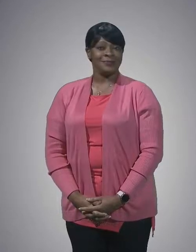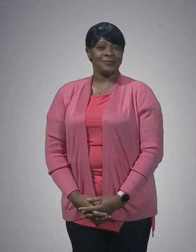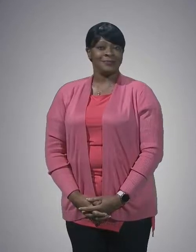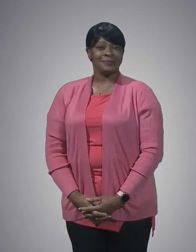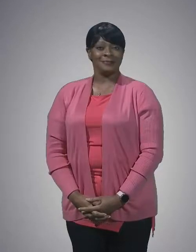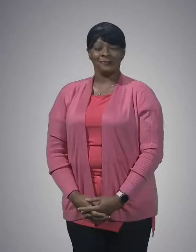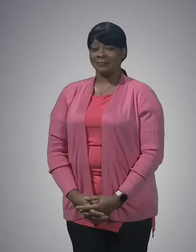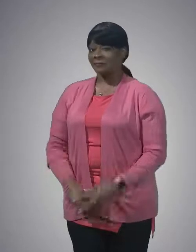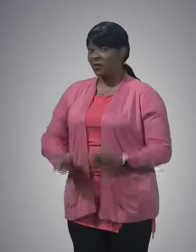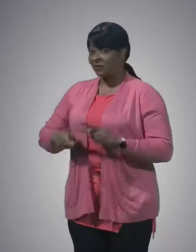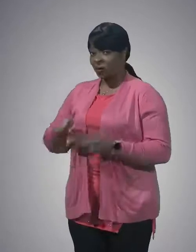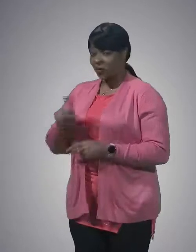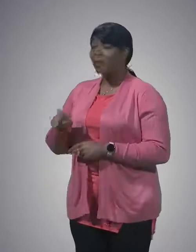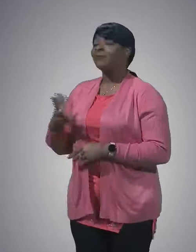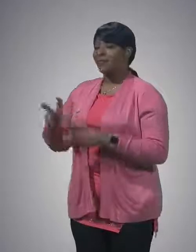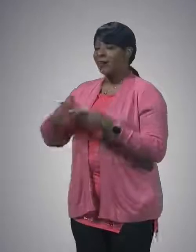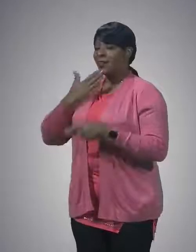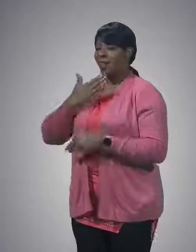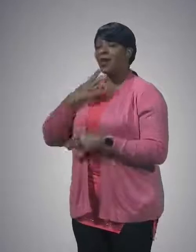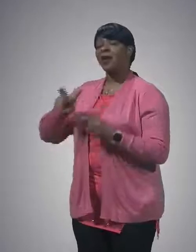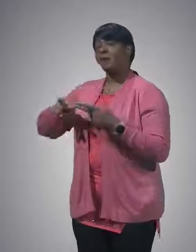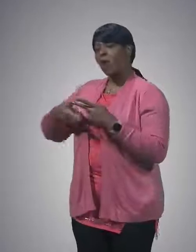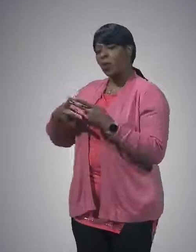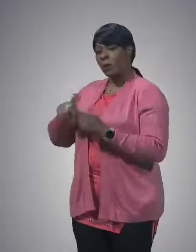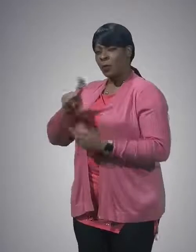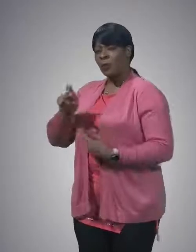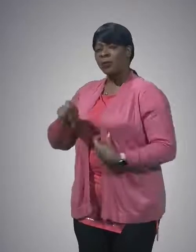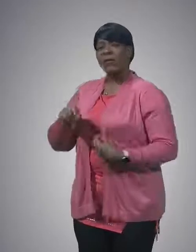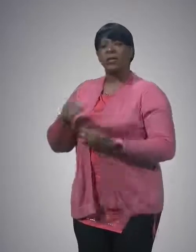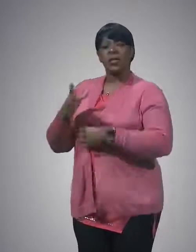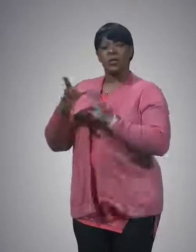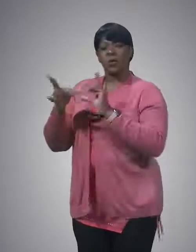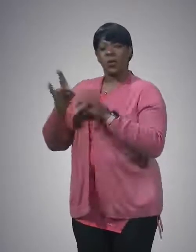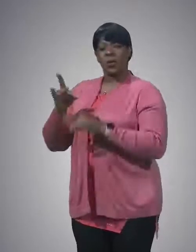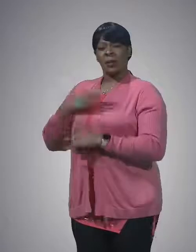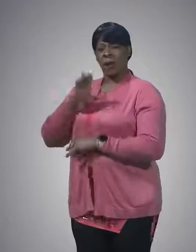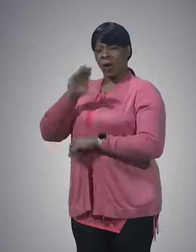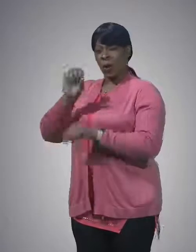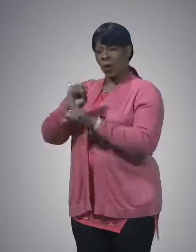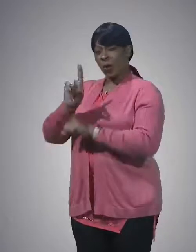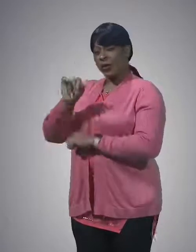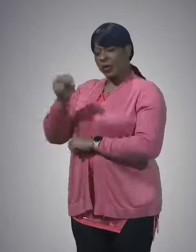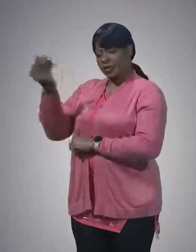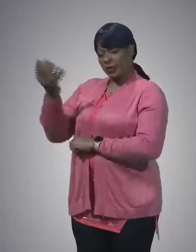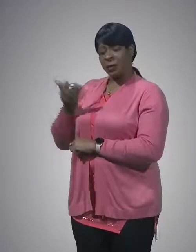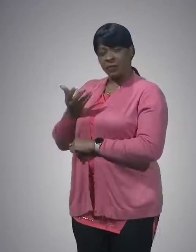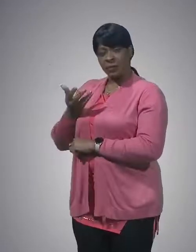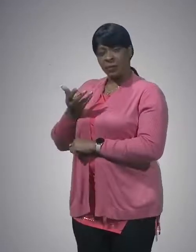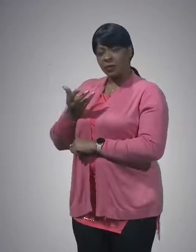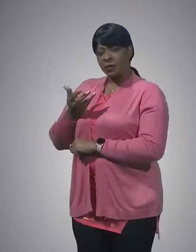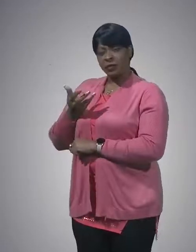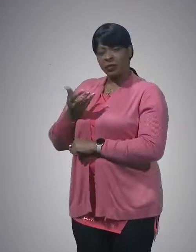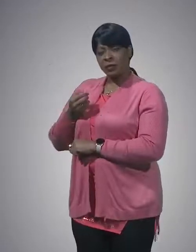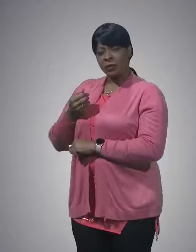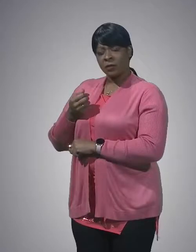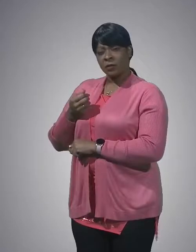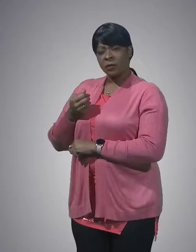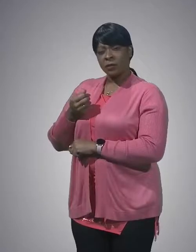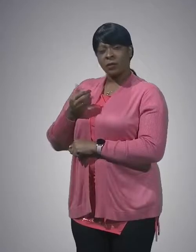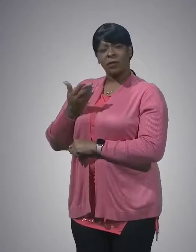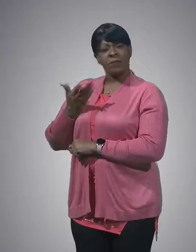Was there a follow-up? Thanks, Dr. Taylor. And as a follow-up, I know a story yesterday my coworker did. There's some districts that